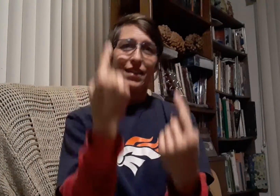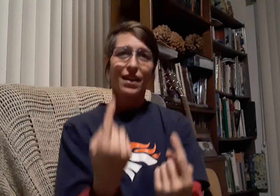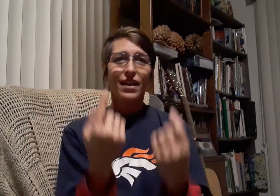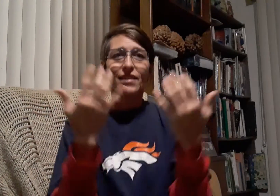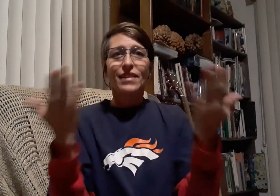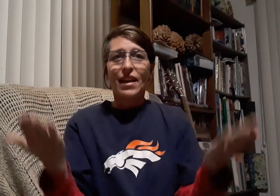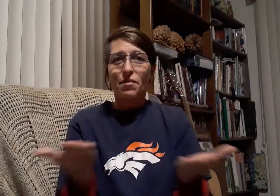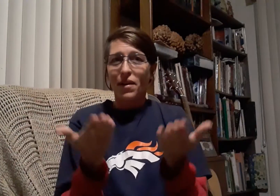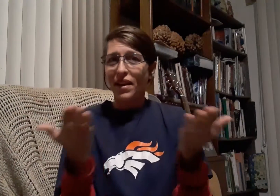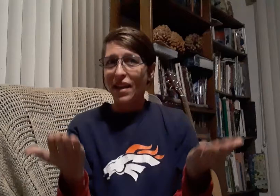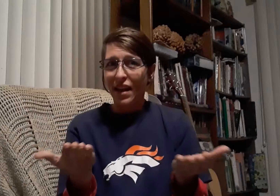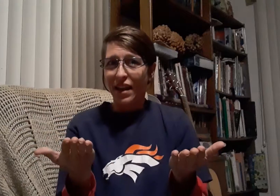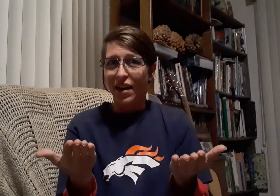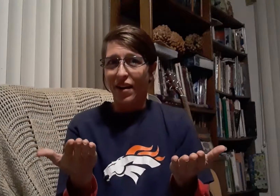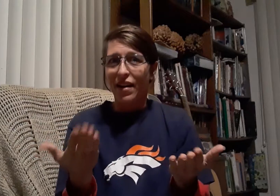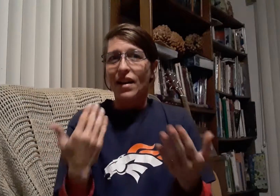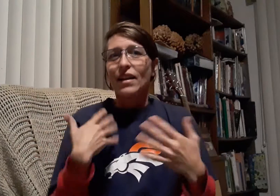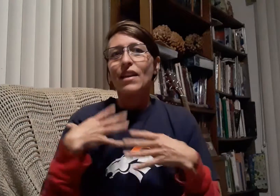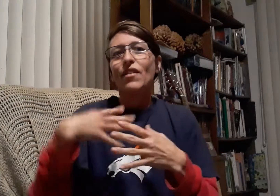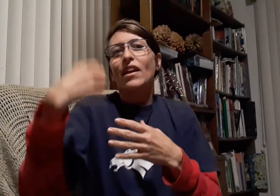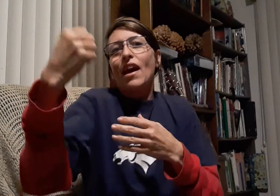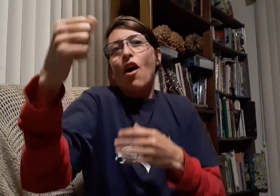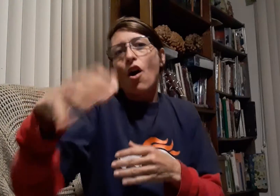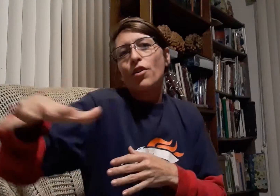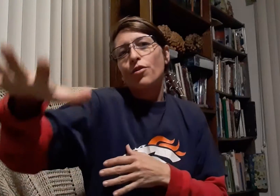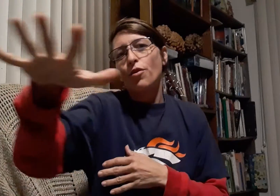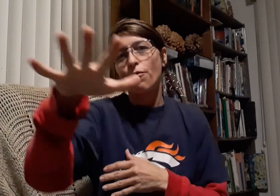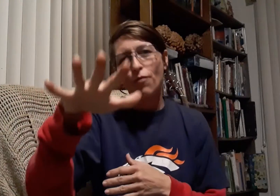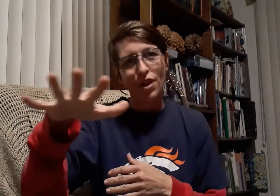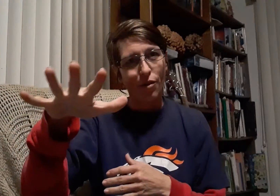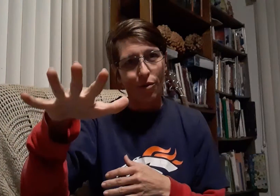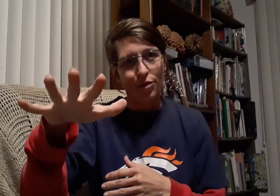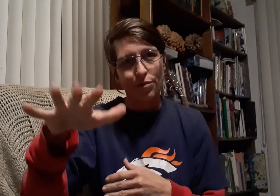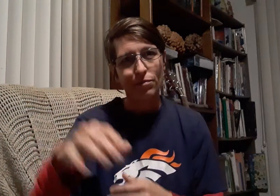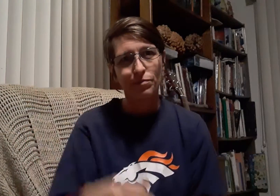it has taken me to get here, to even get onto the field.